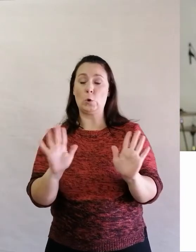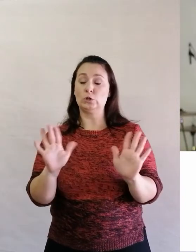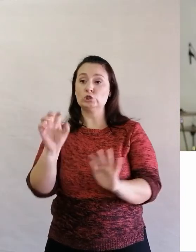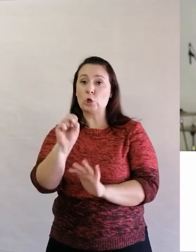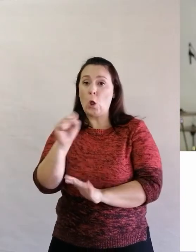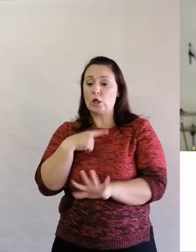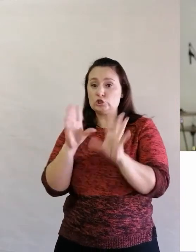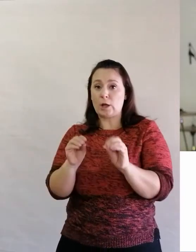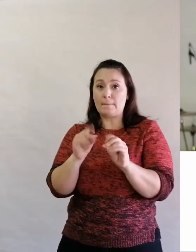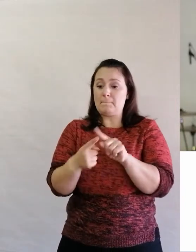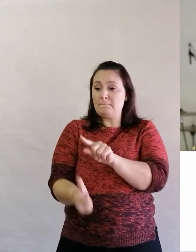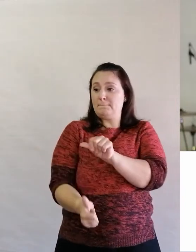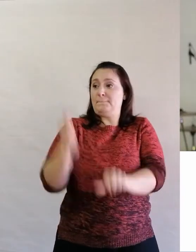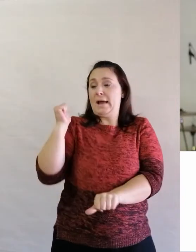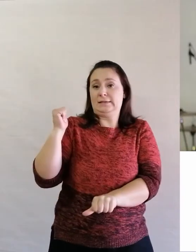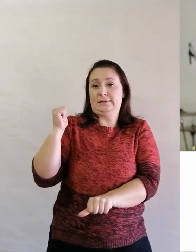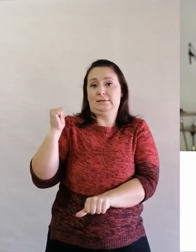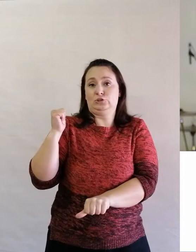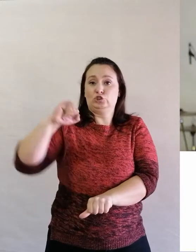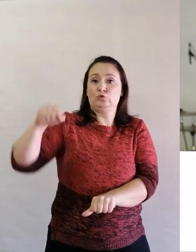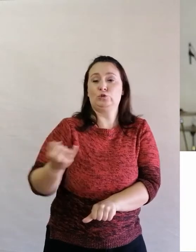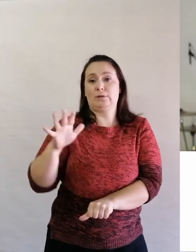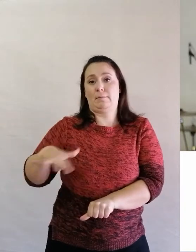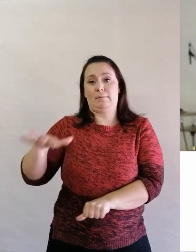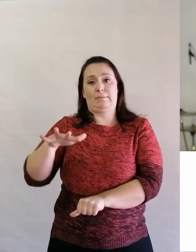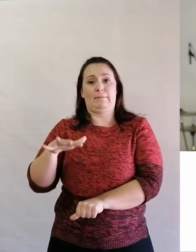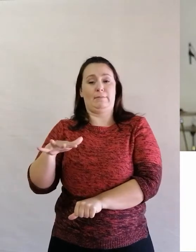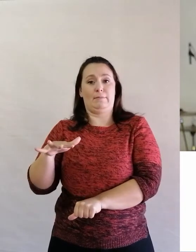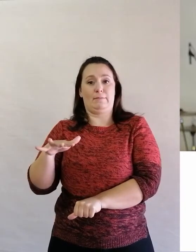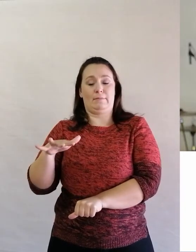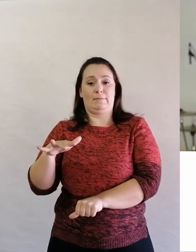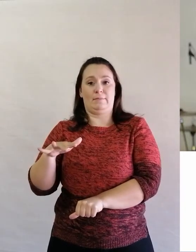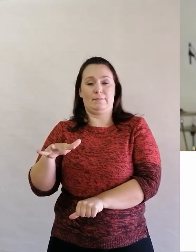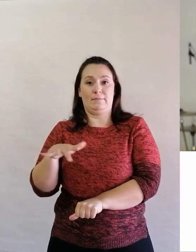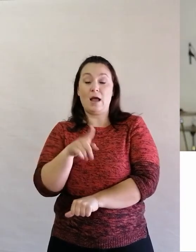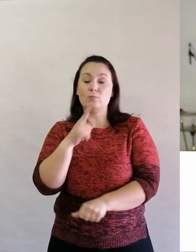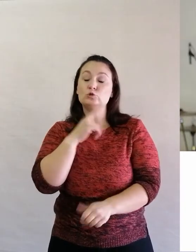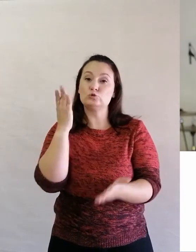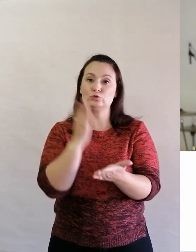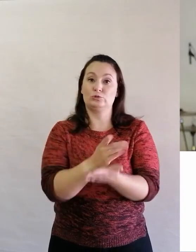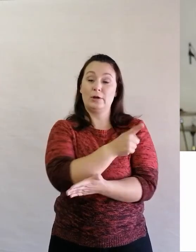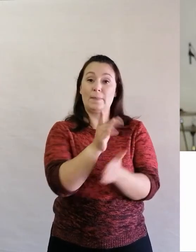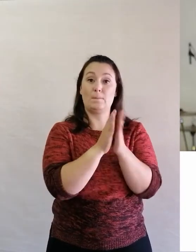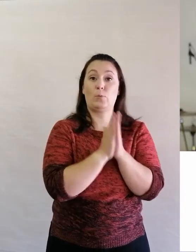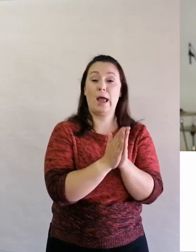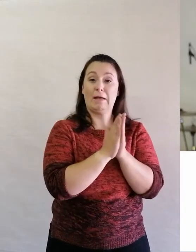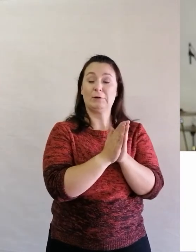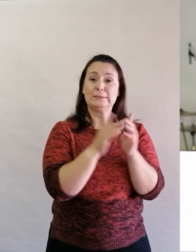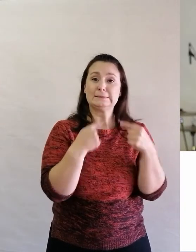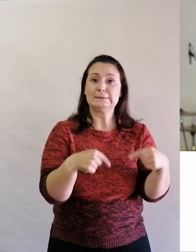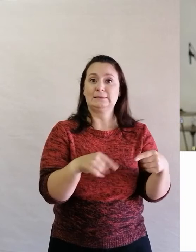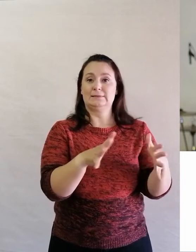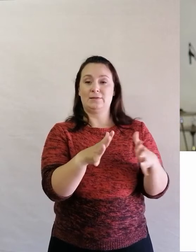Saul. Send him back to Jerusalem or send him back to Tarsus." I'm sure that was the issue of that he prayed about.